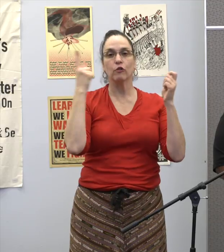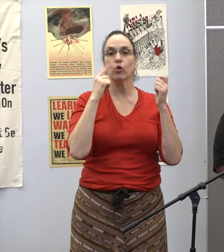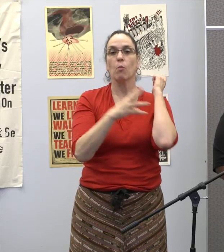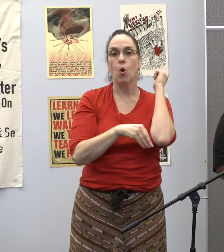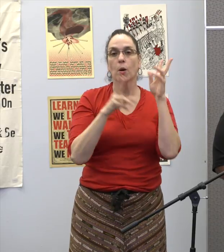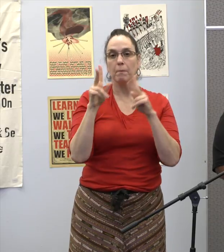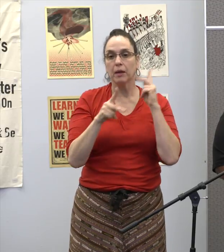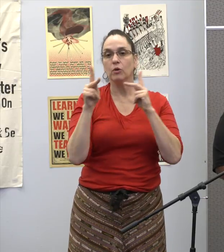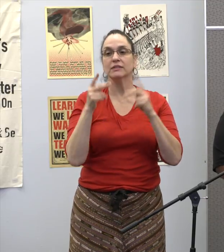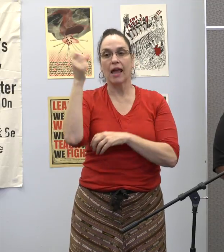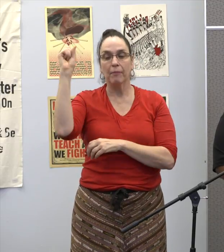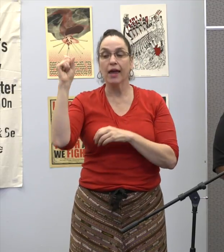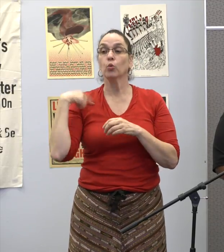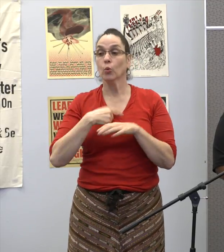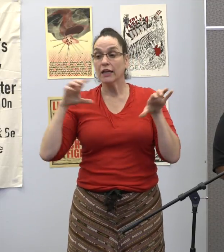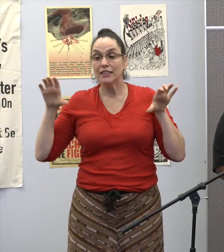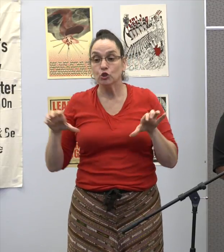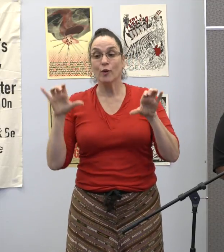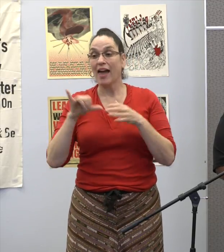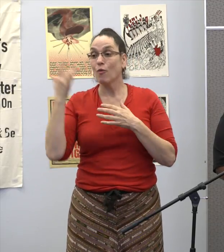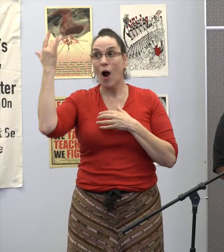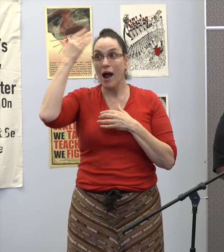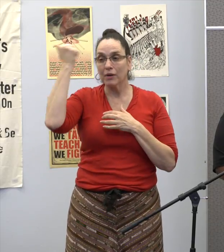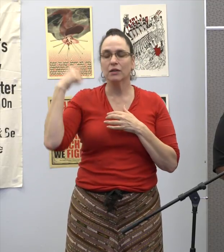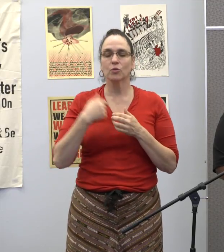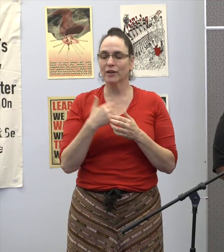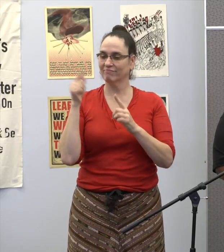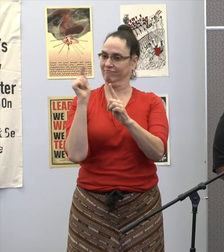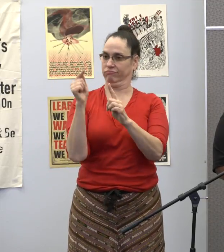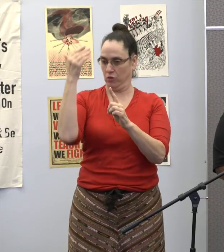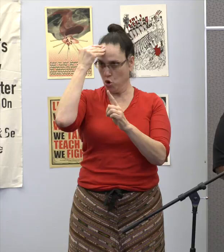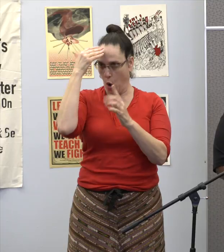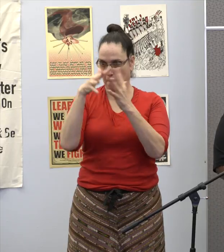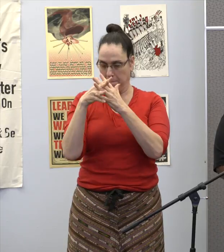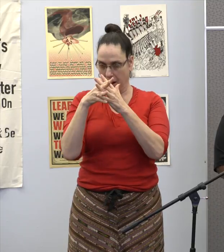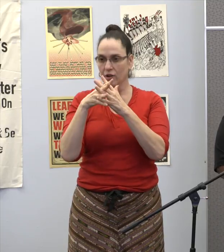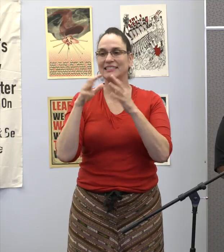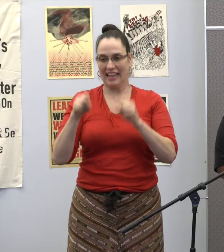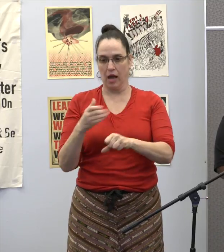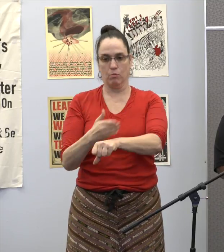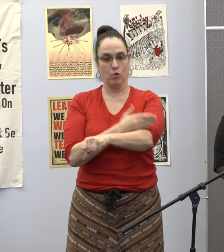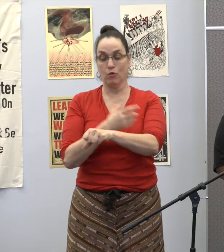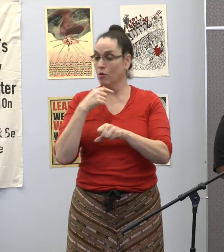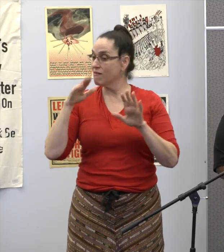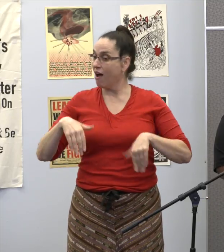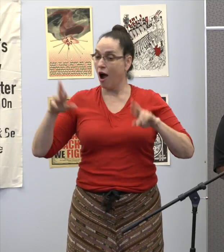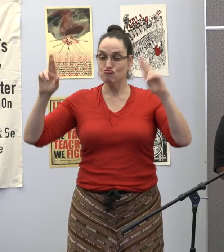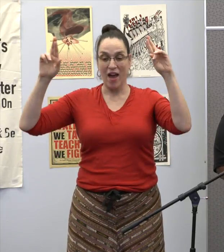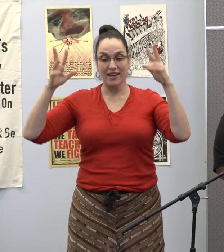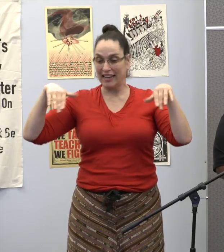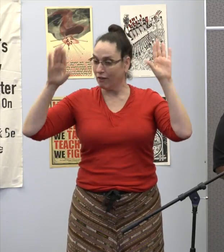determined that America will be better, that America has to be better, and that we're not ready to give up yet on the